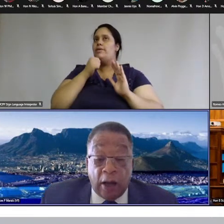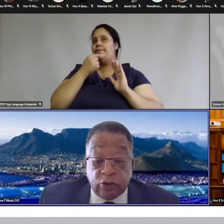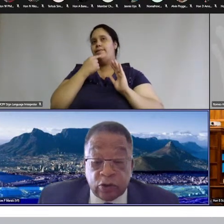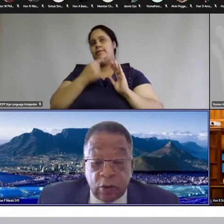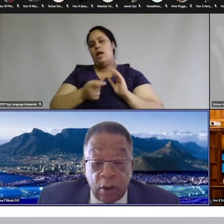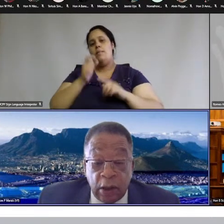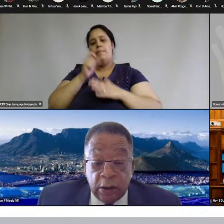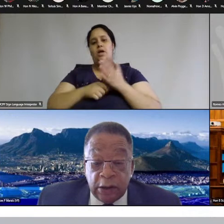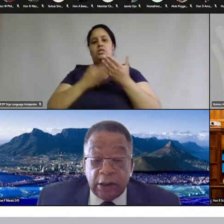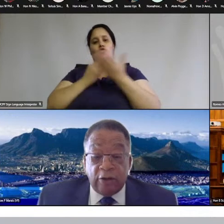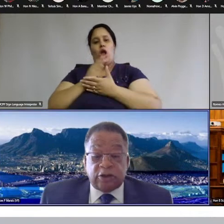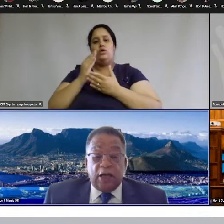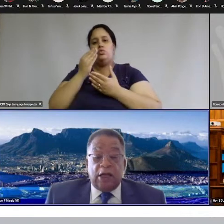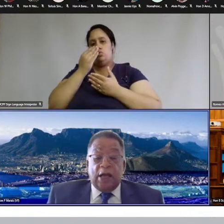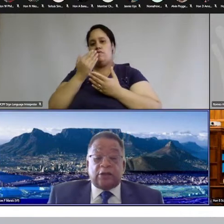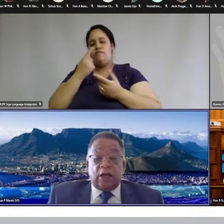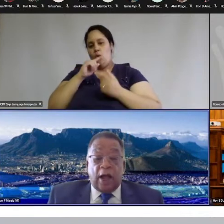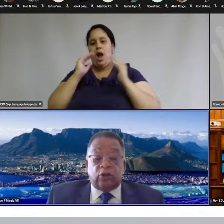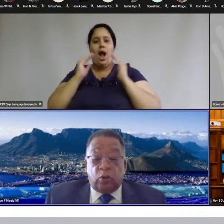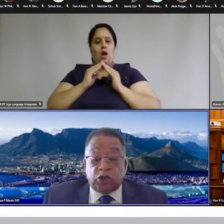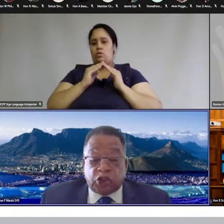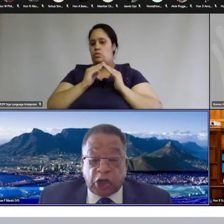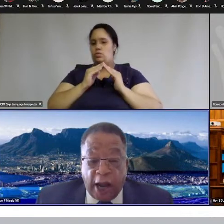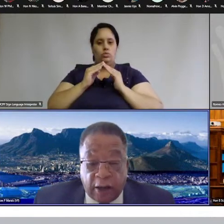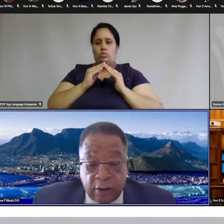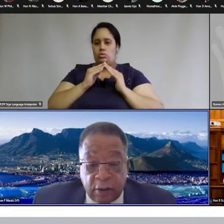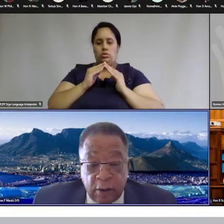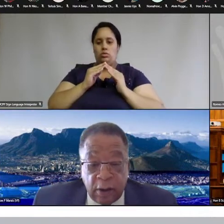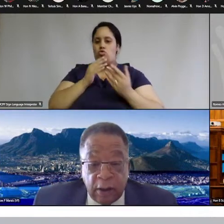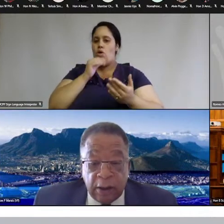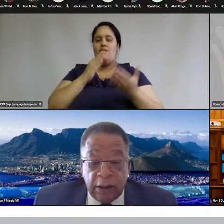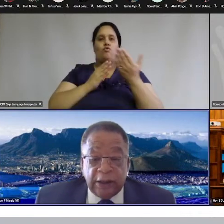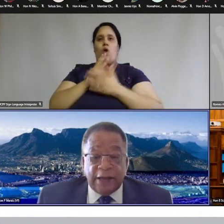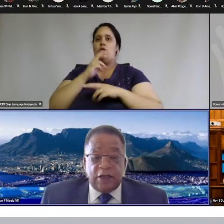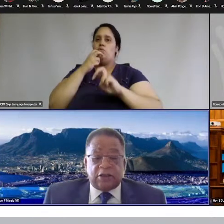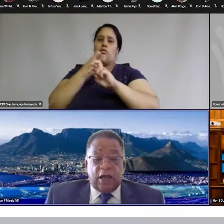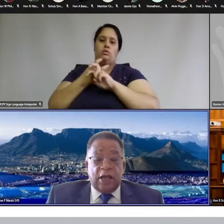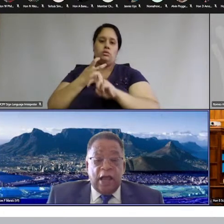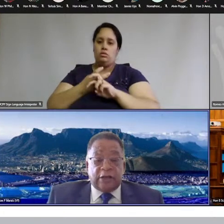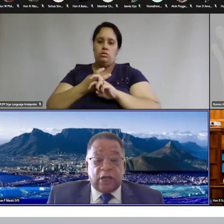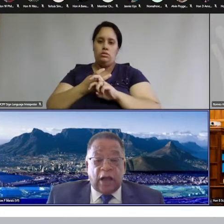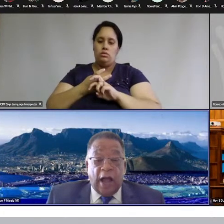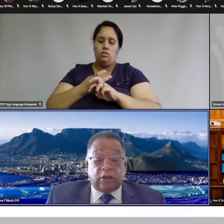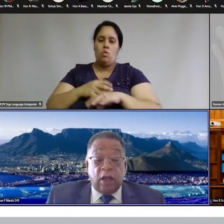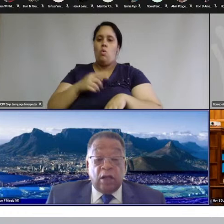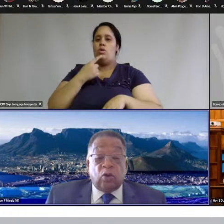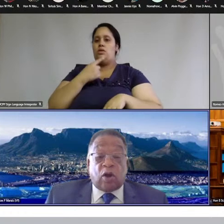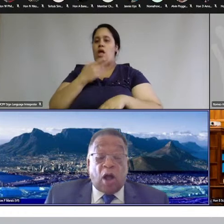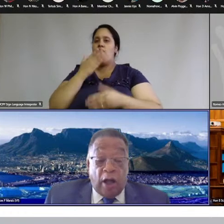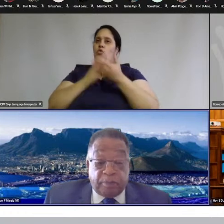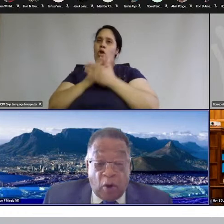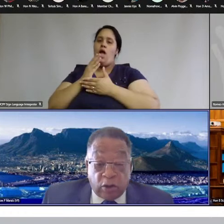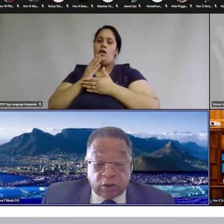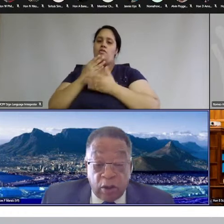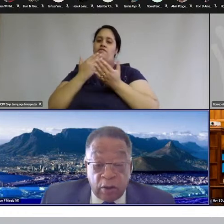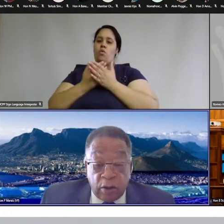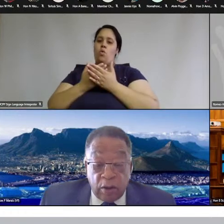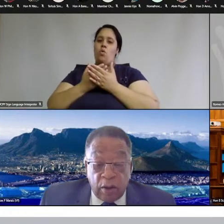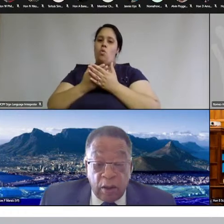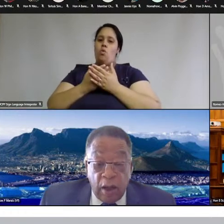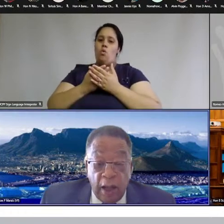to a house. He don't say he has a right to a shack. He doesn't say he has a right to